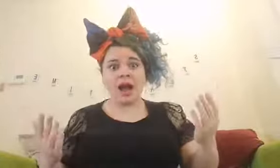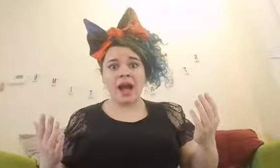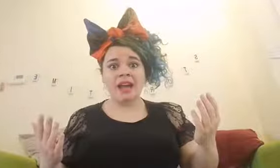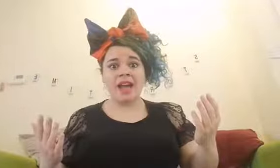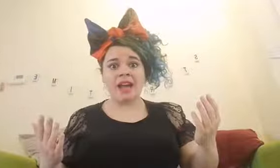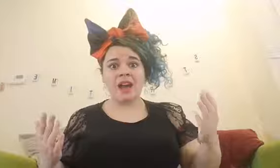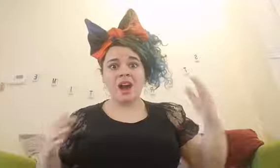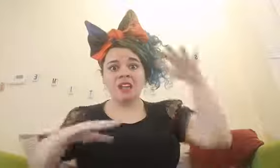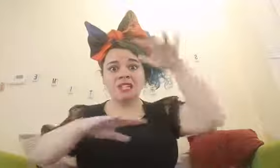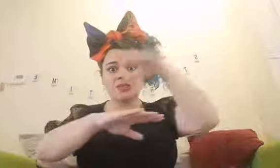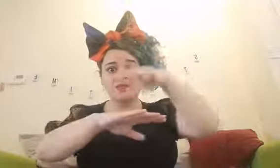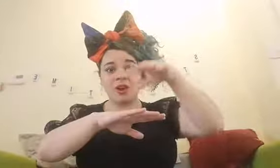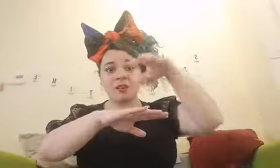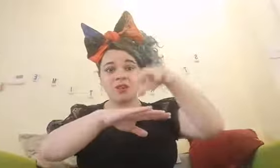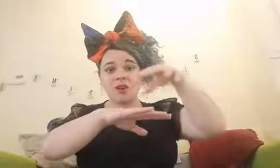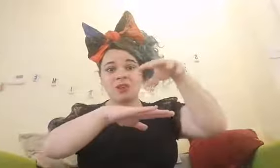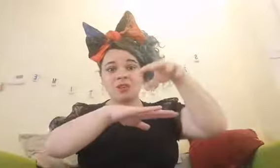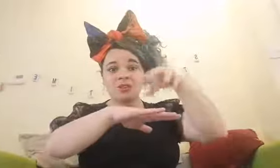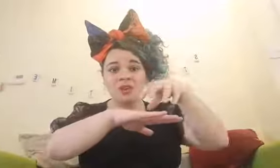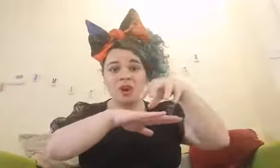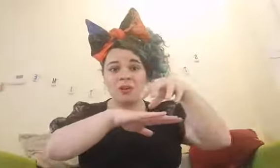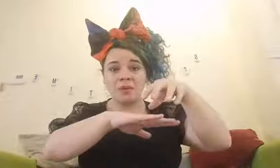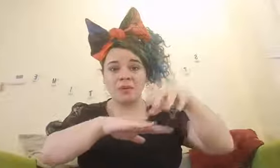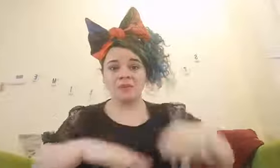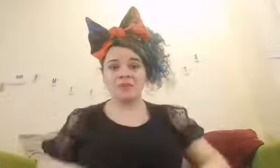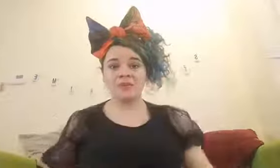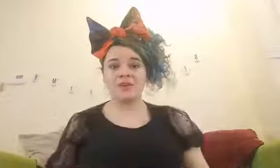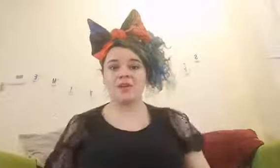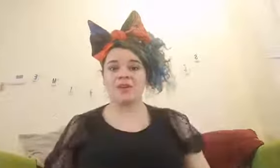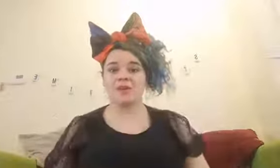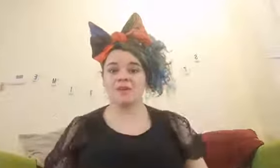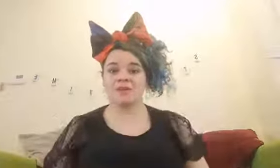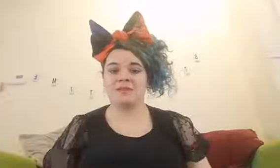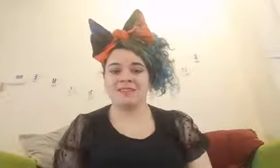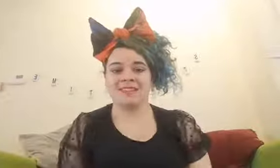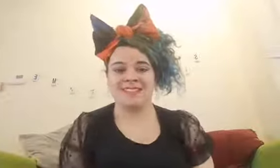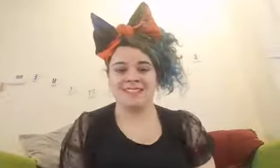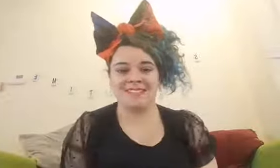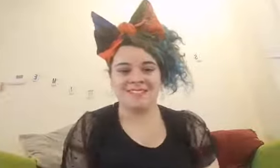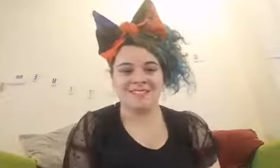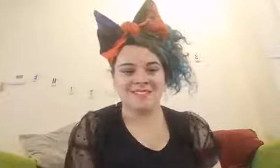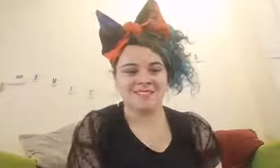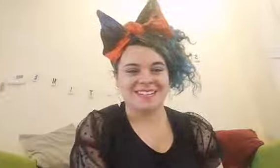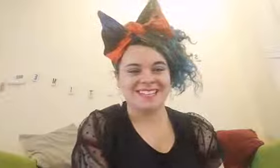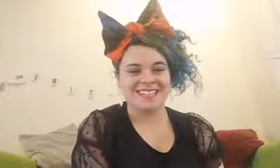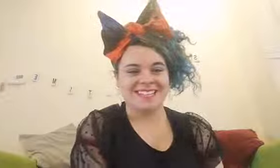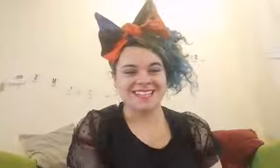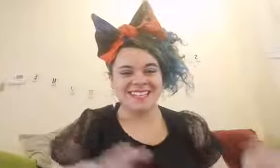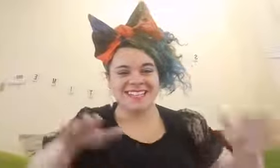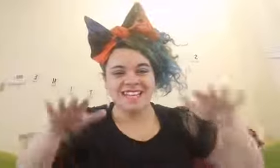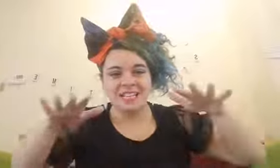And then I just float on top. Oh, we won't kill Anansi, don't worry, Martin.